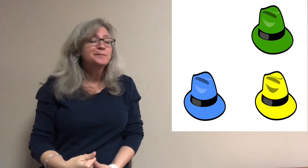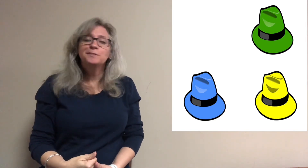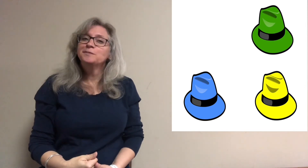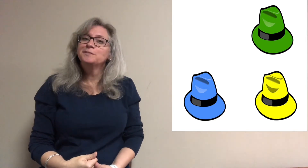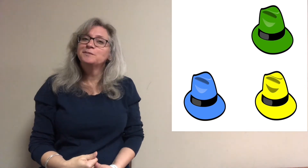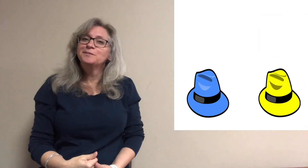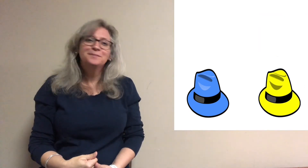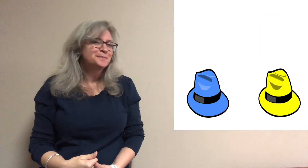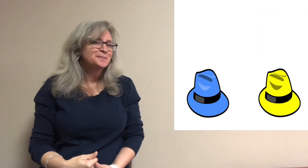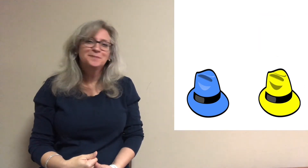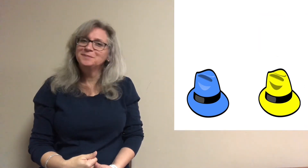Nope.